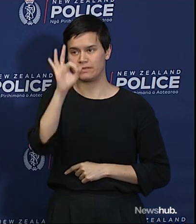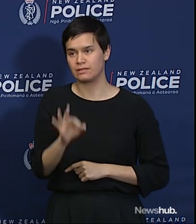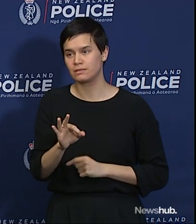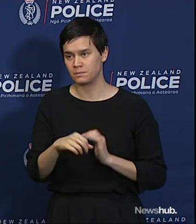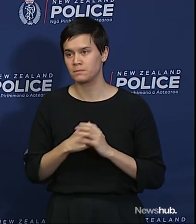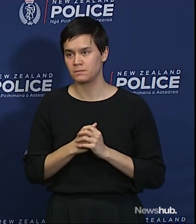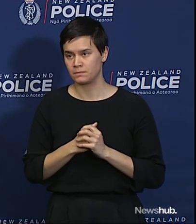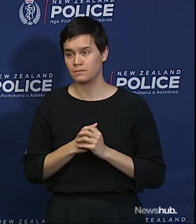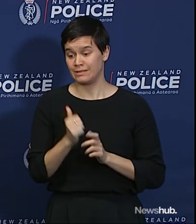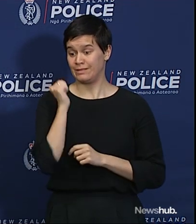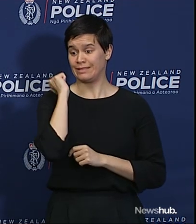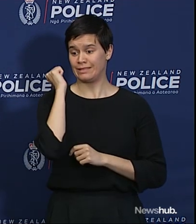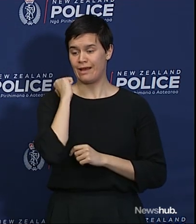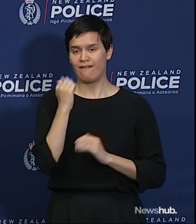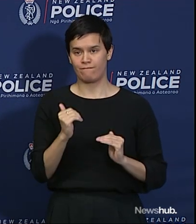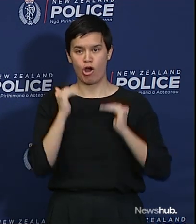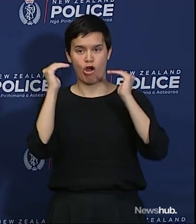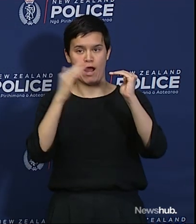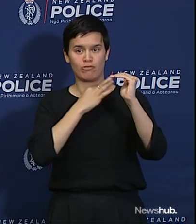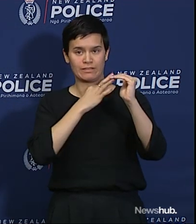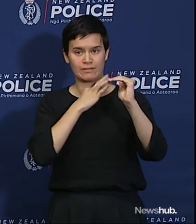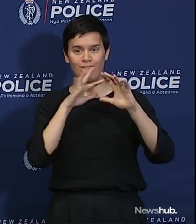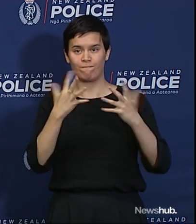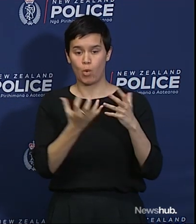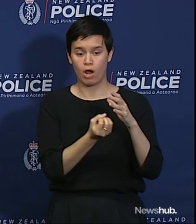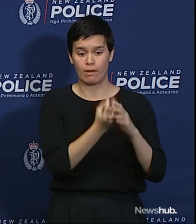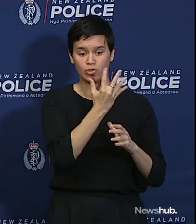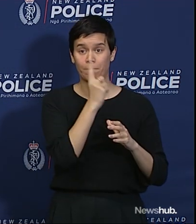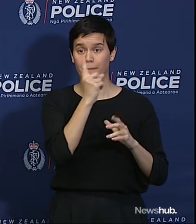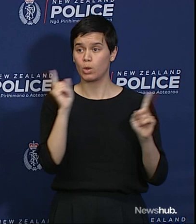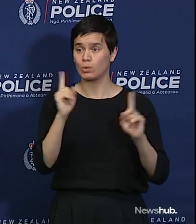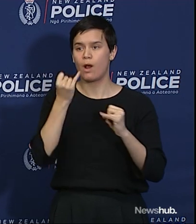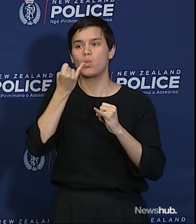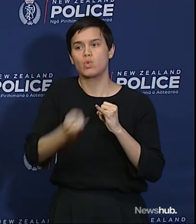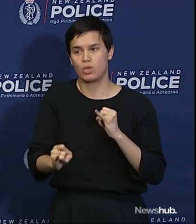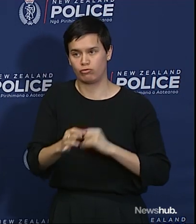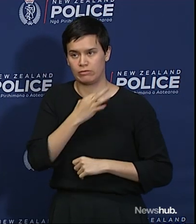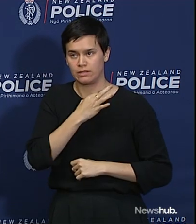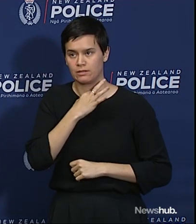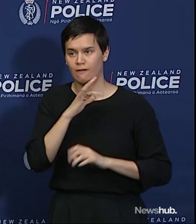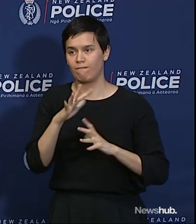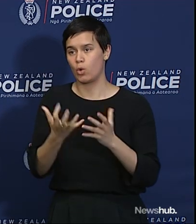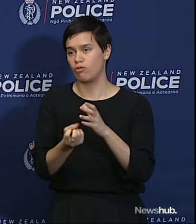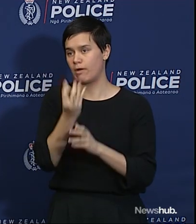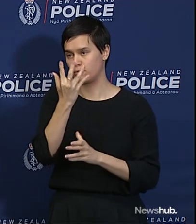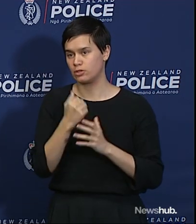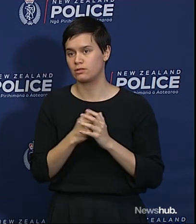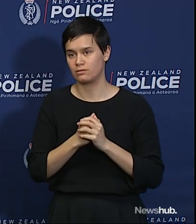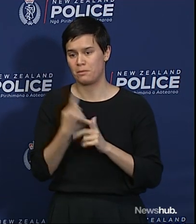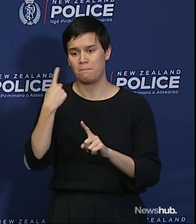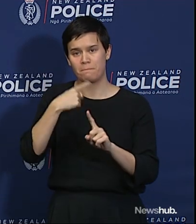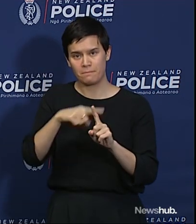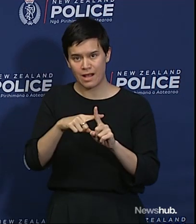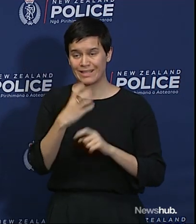a high risk of an eruption. Today there is an even higher risk of an eruption. And the parameters are worsening